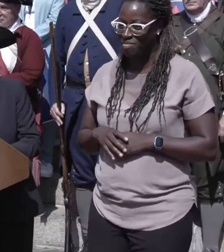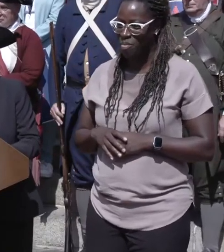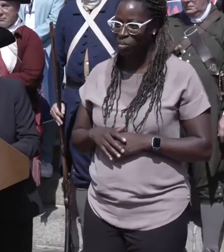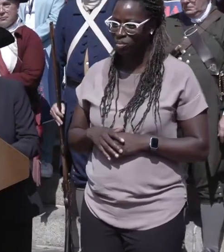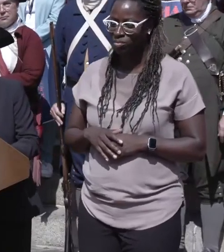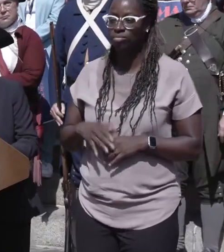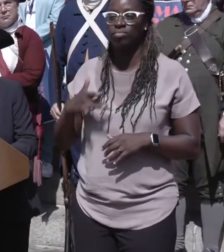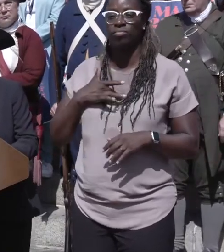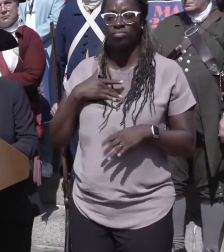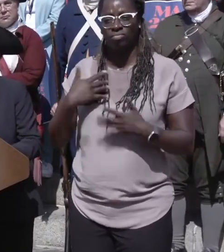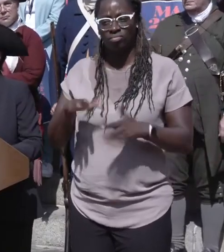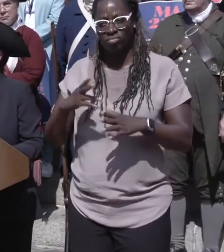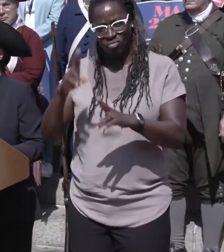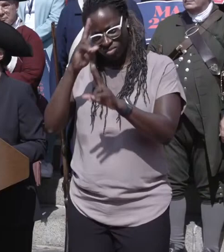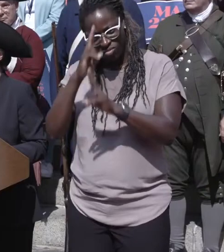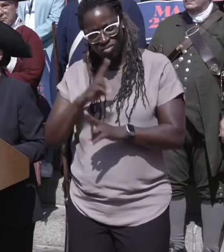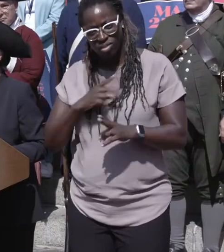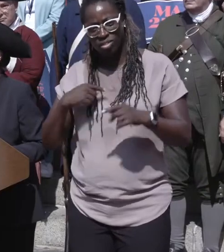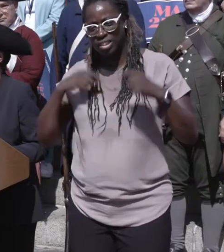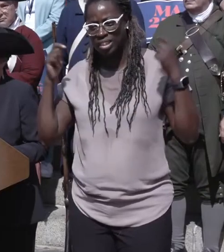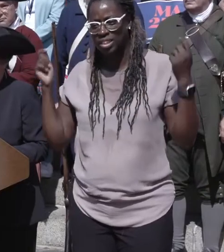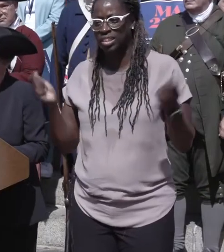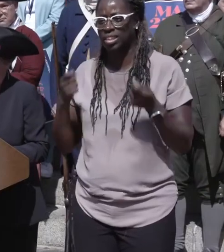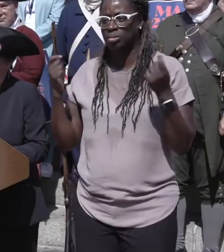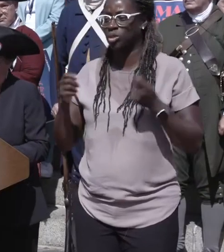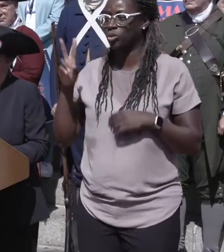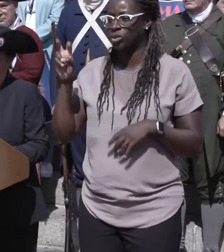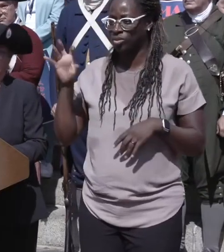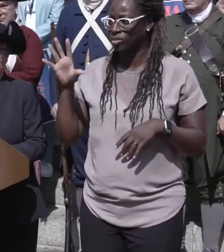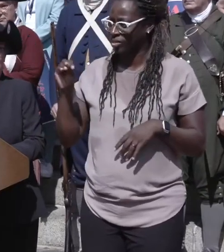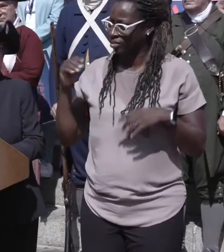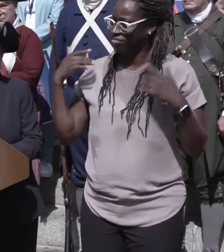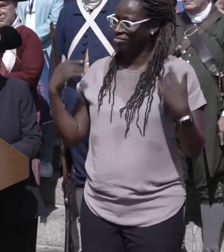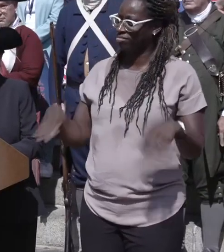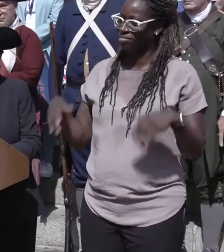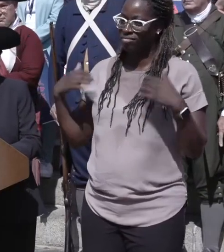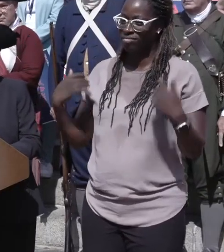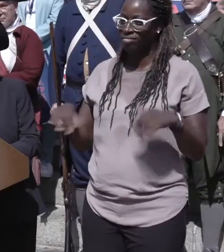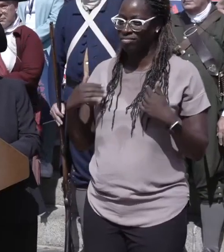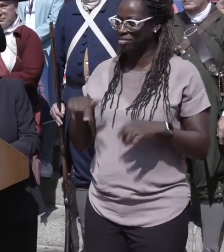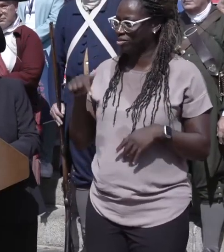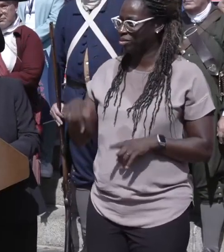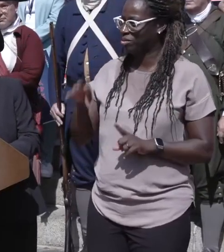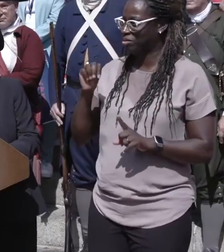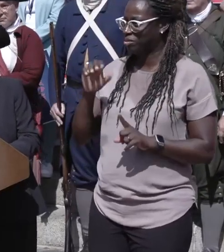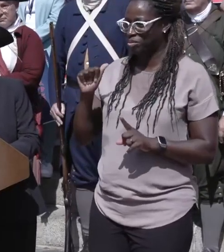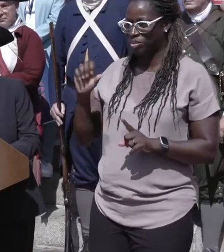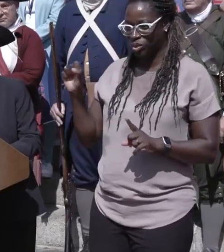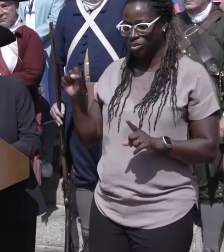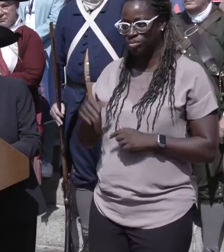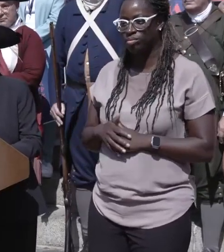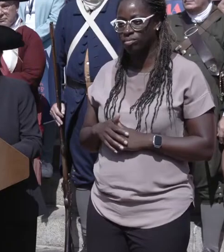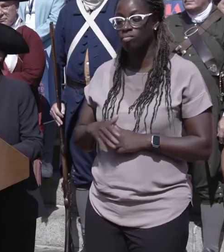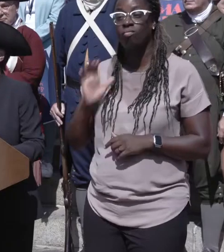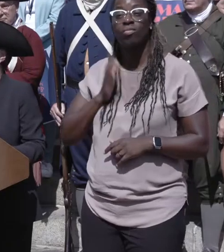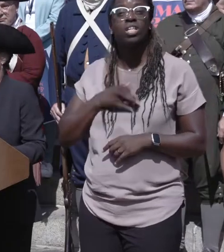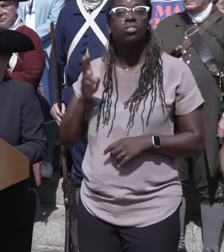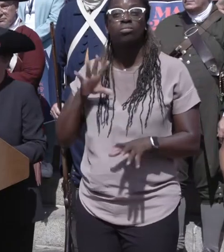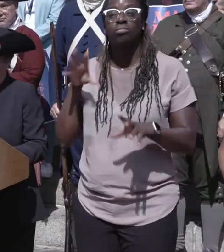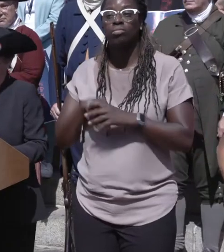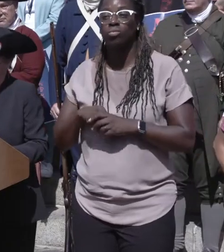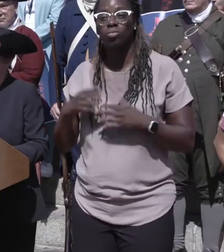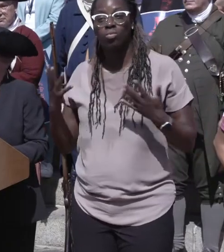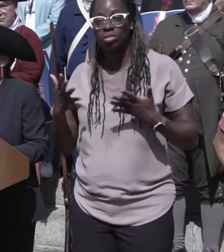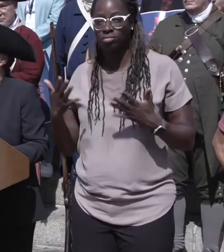this 250th anniversary and the opportunity to share our legacy of courage, independence, and